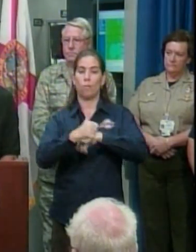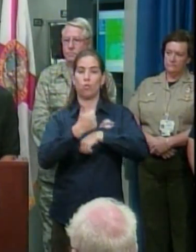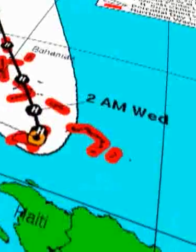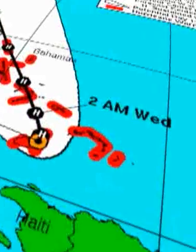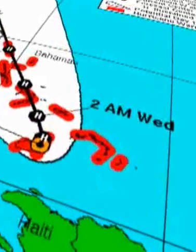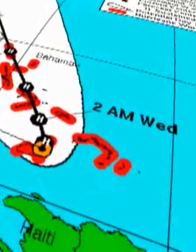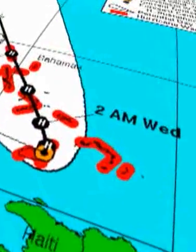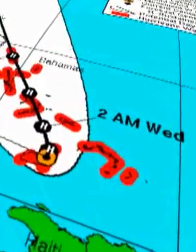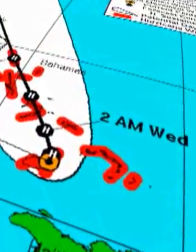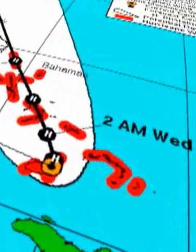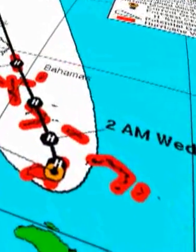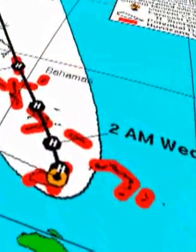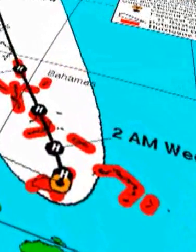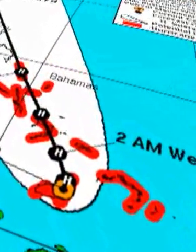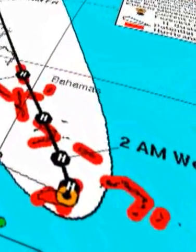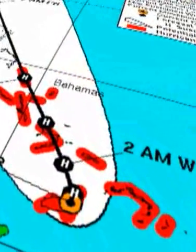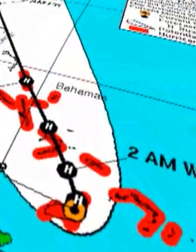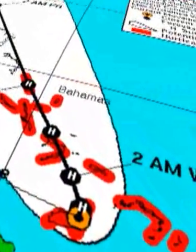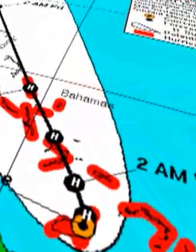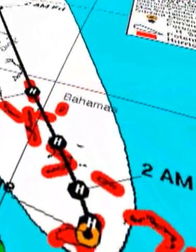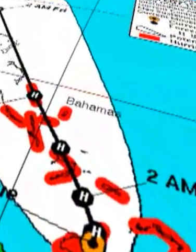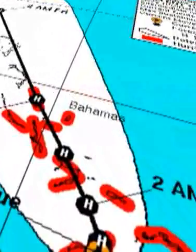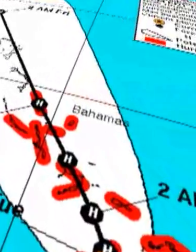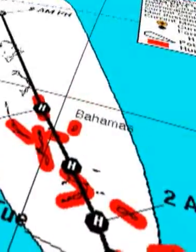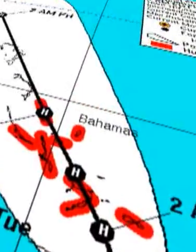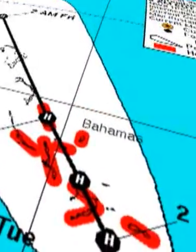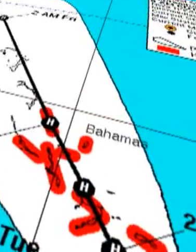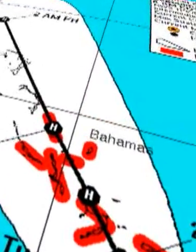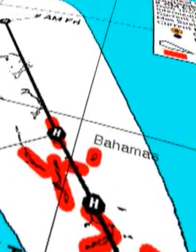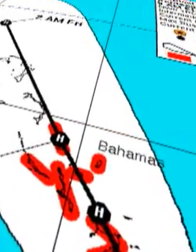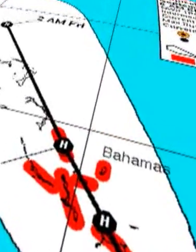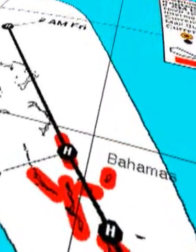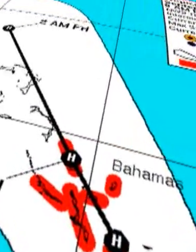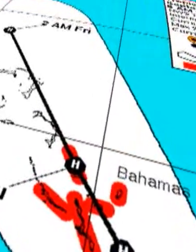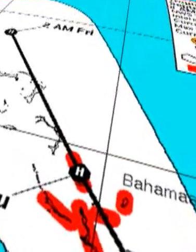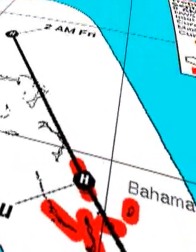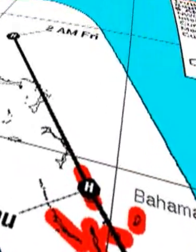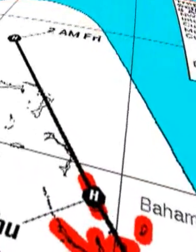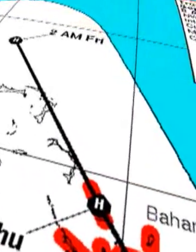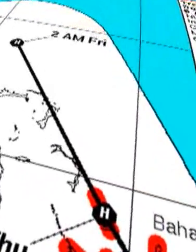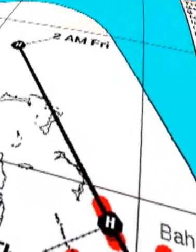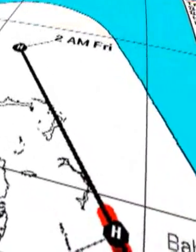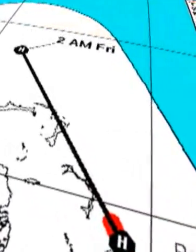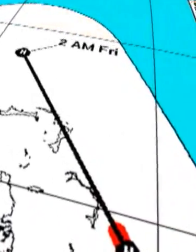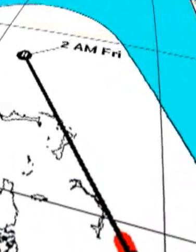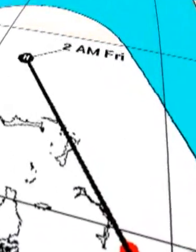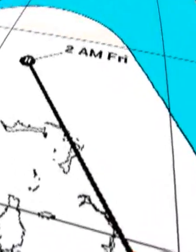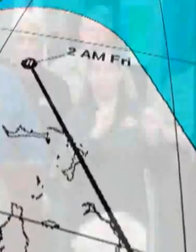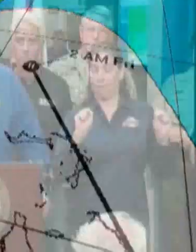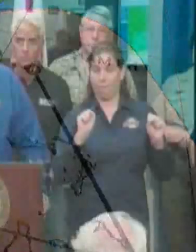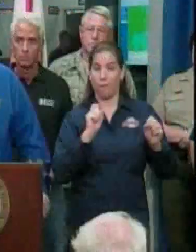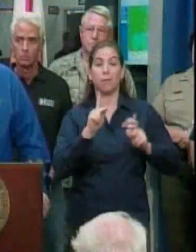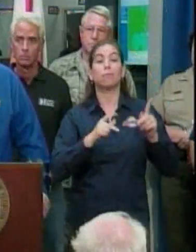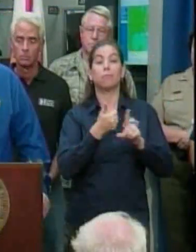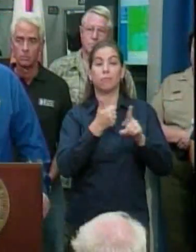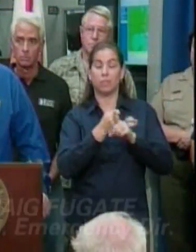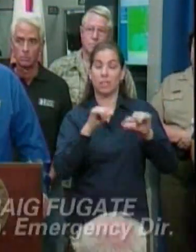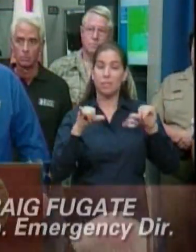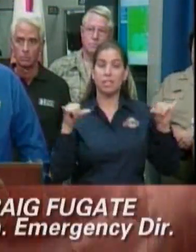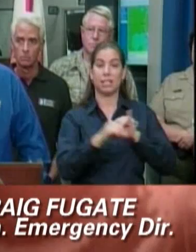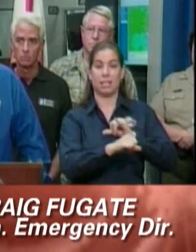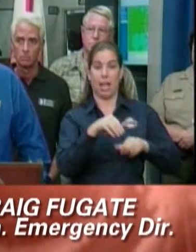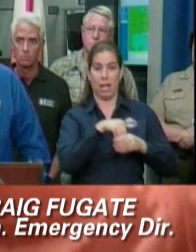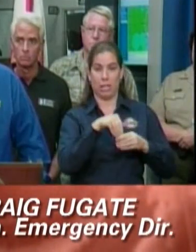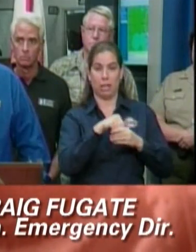weeks alone. Evacuations could soon follow. Hanna could slime into the U.S. coastline as a Category 2 hurricane. You need to heed